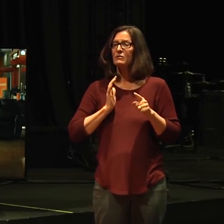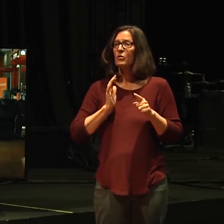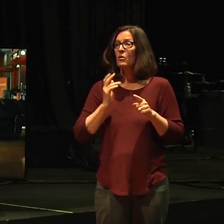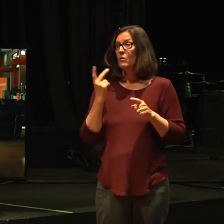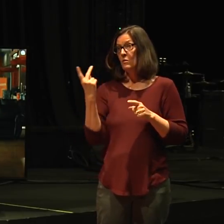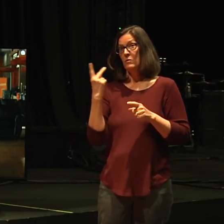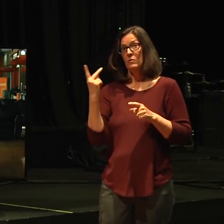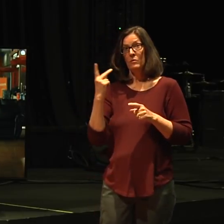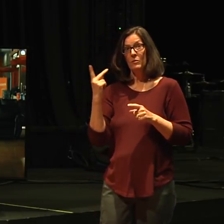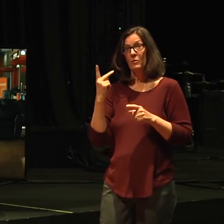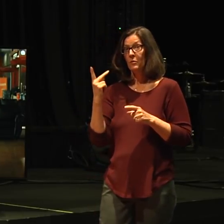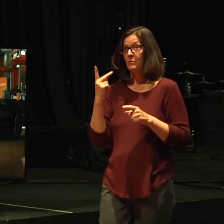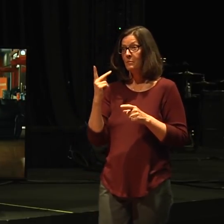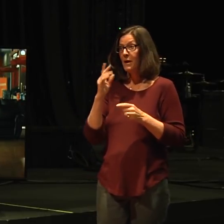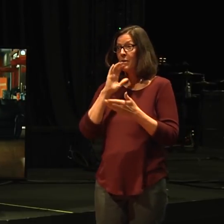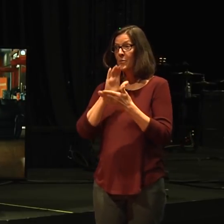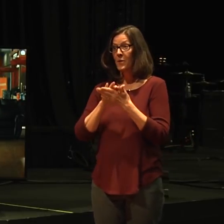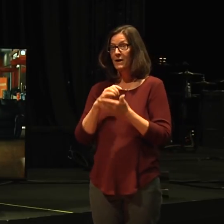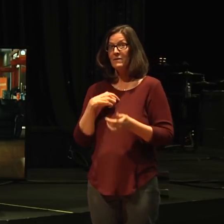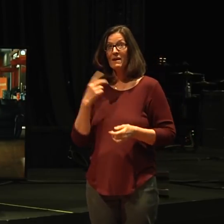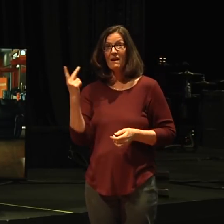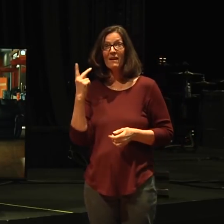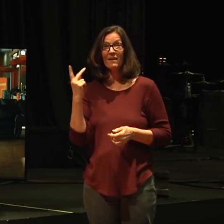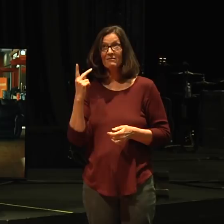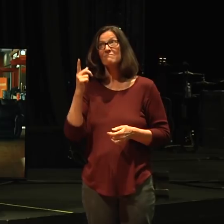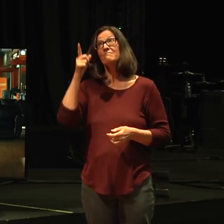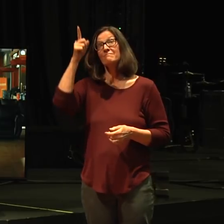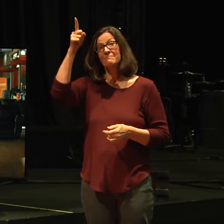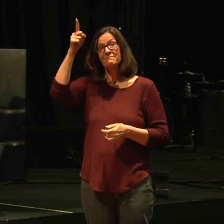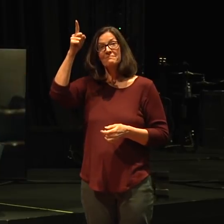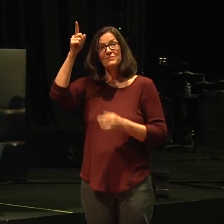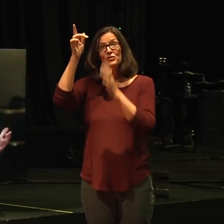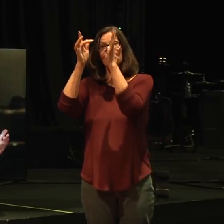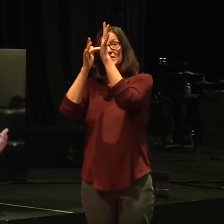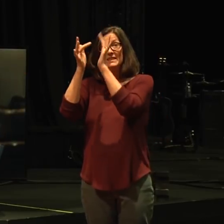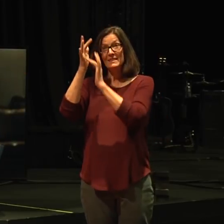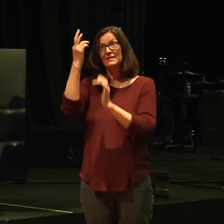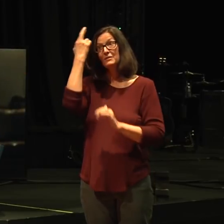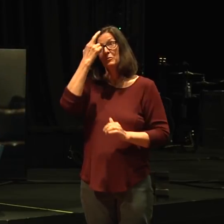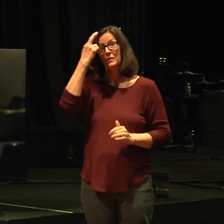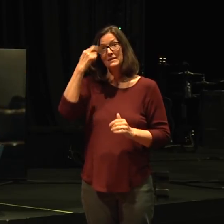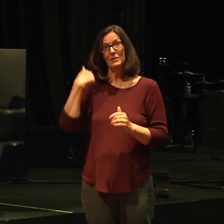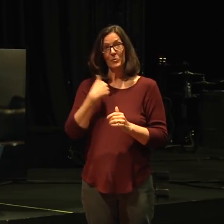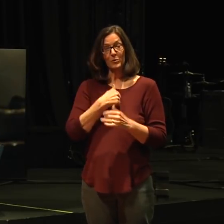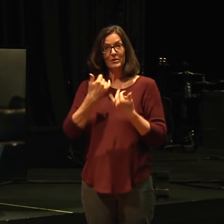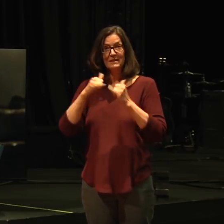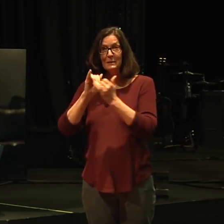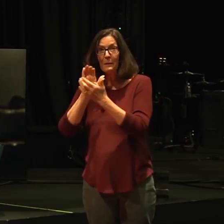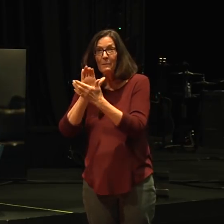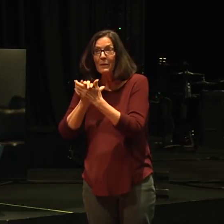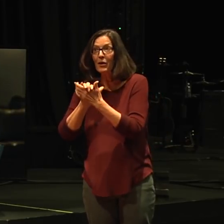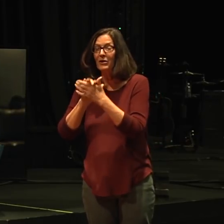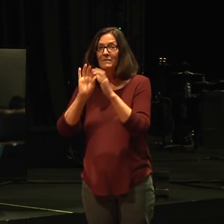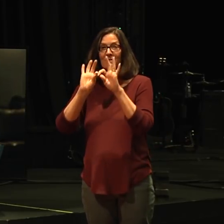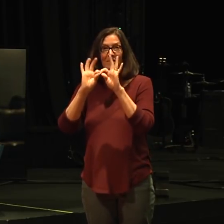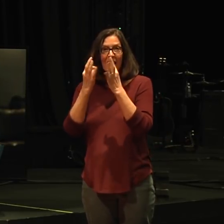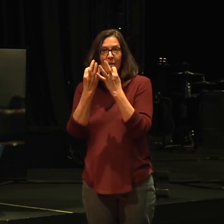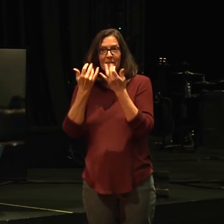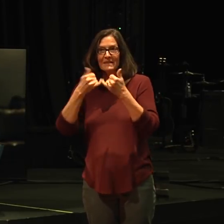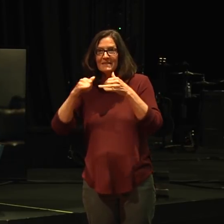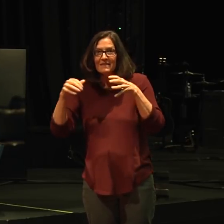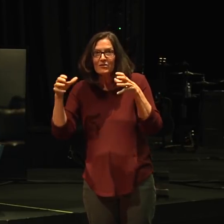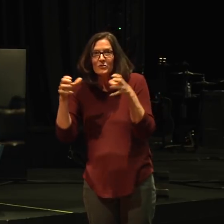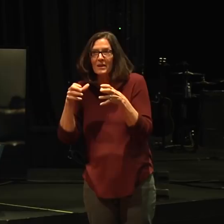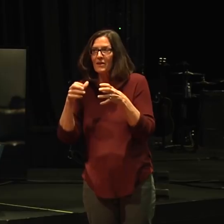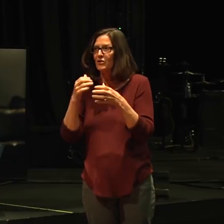both Robin and I, we would look at you and say, he's the only reason we're still married, why our family's still together, why we still love one another, why we're